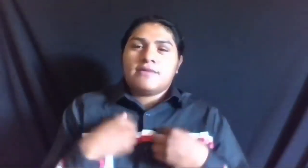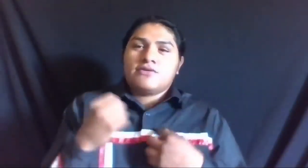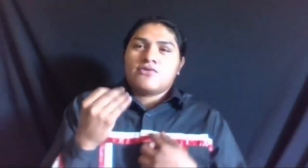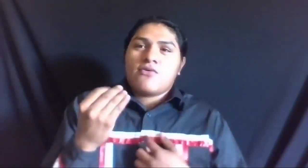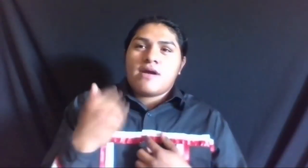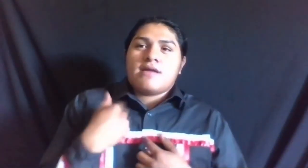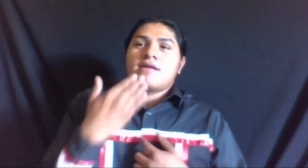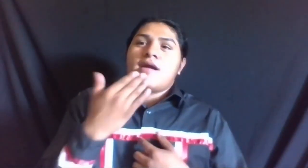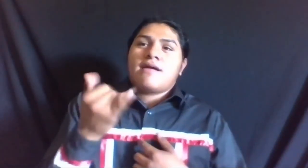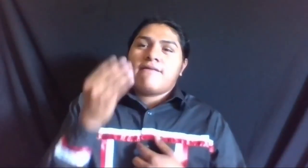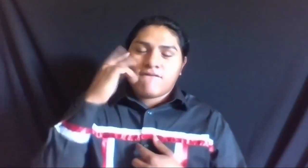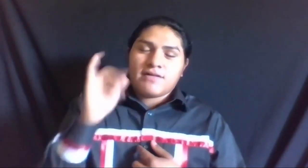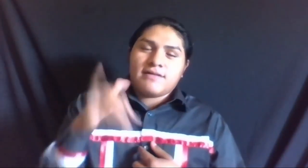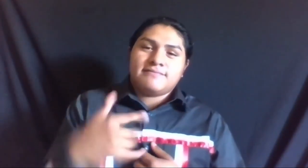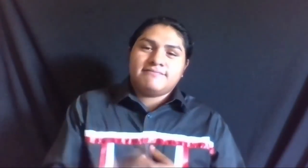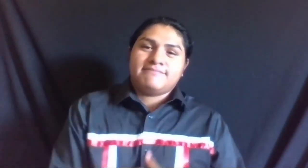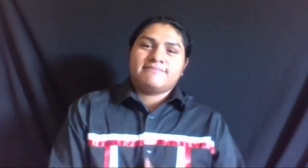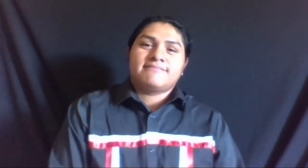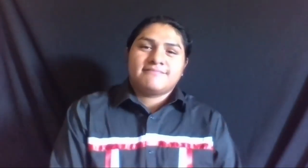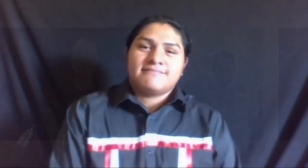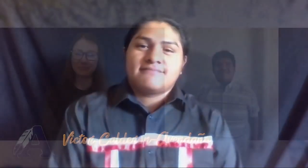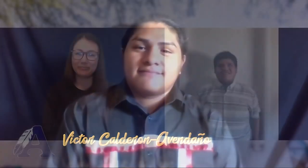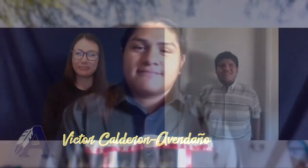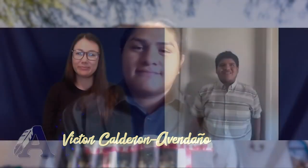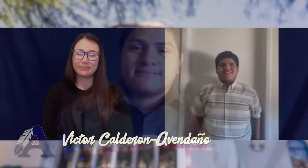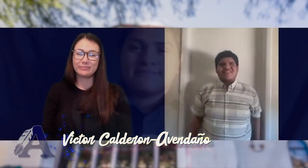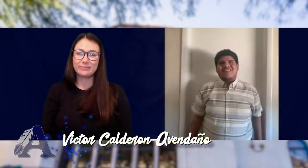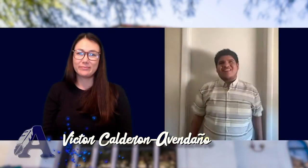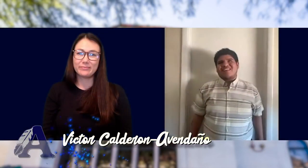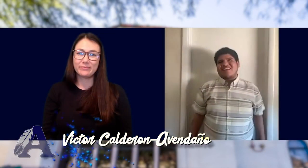On screen is Victor Calderon Avendaño and an interpreter.